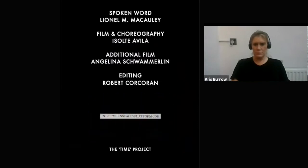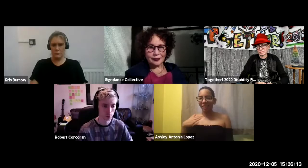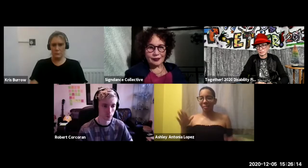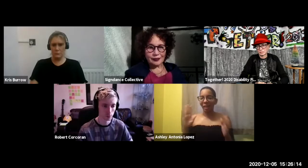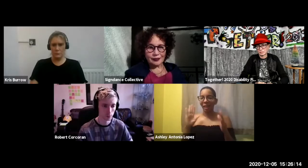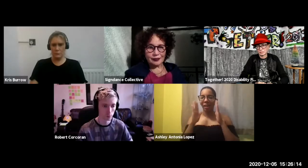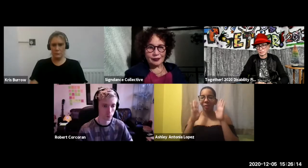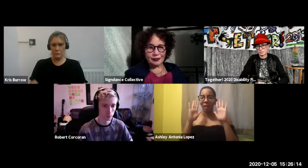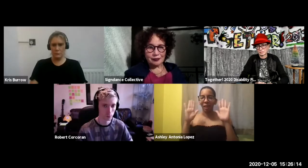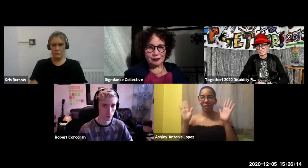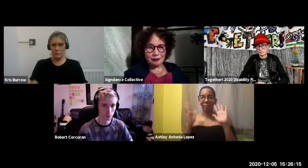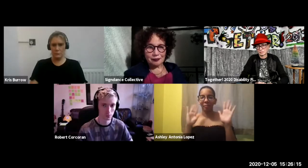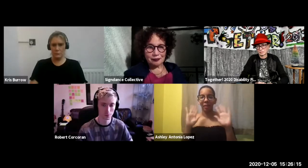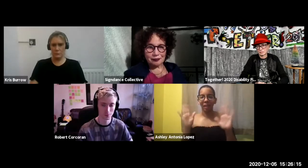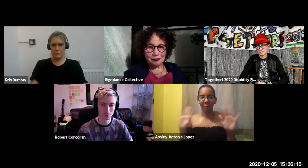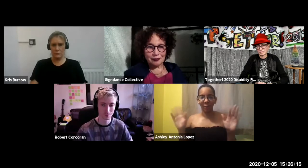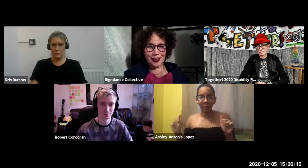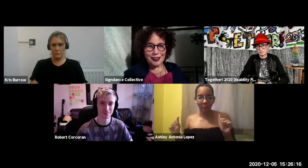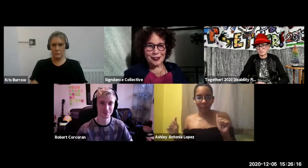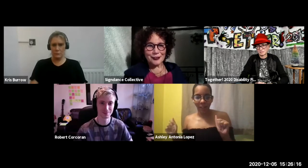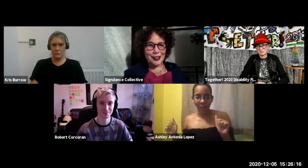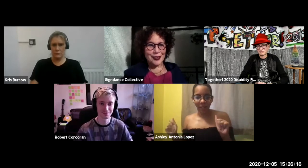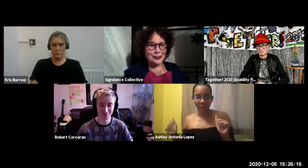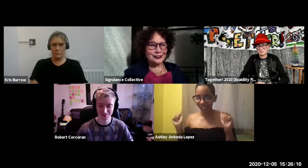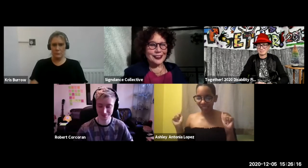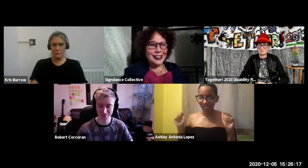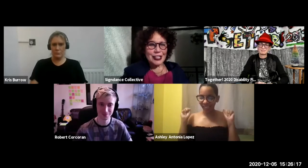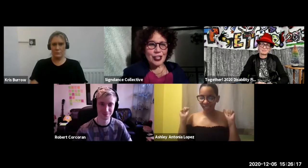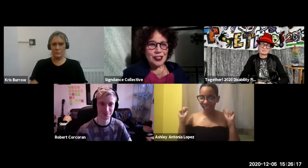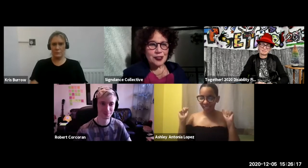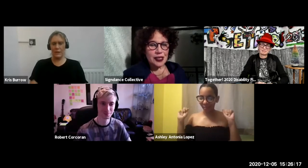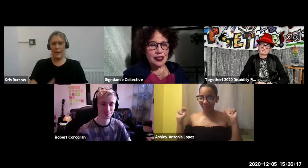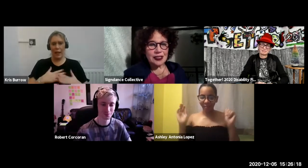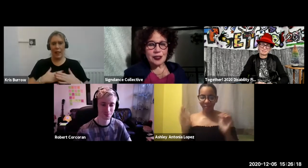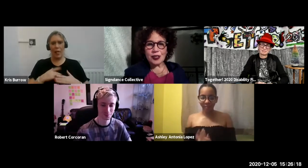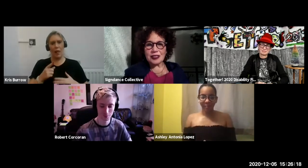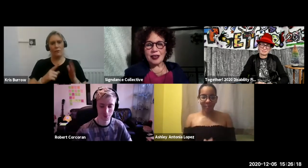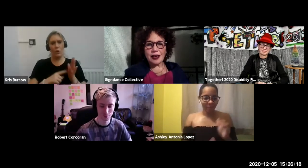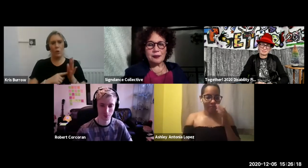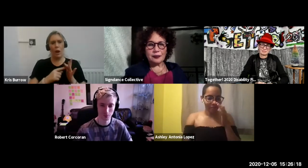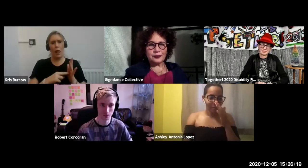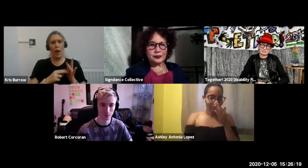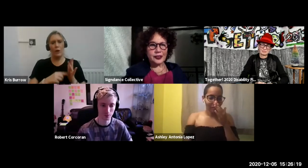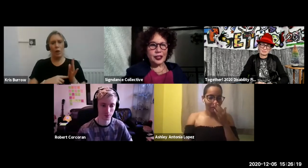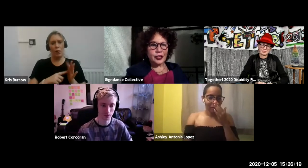That always gets to me. I love you, Lionel. I love you. I love you, Lionel. Okay. So Yes. this piece was